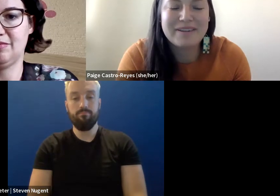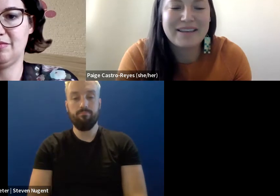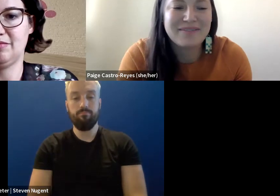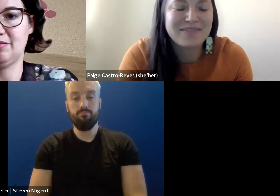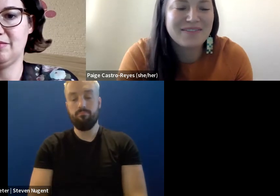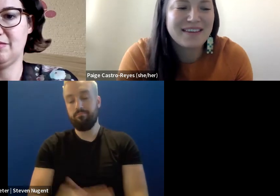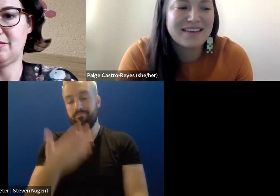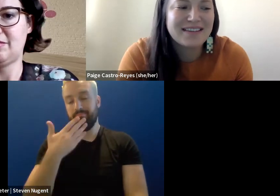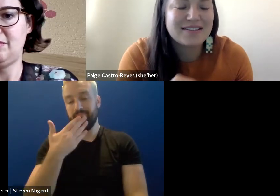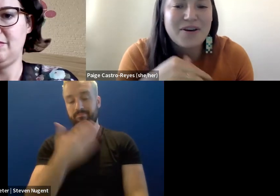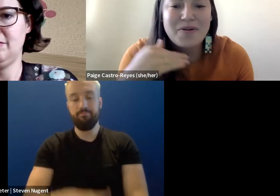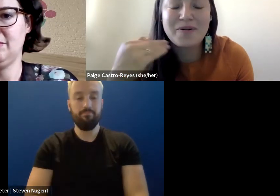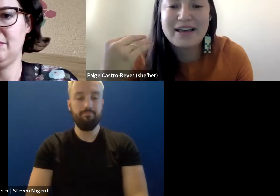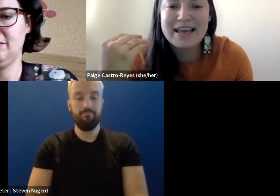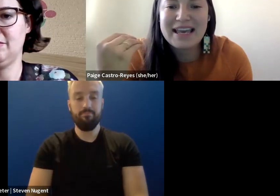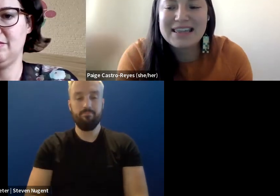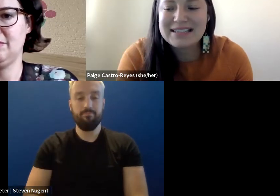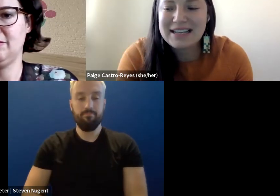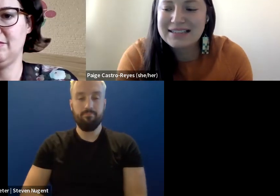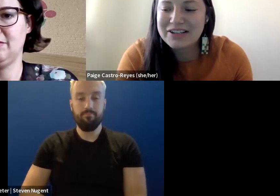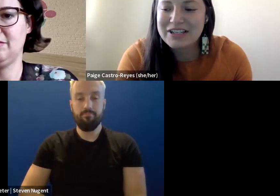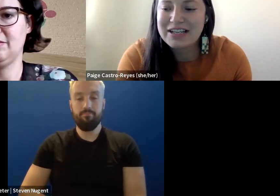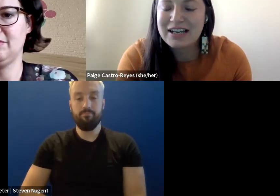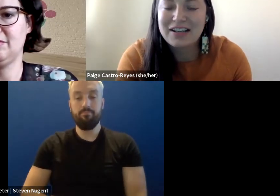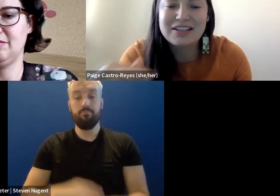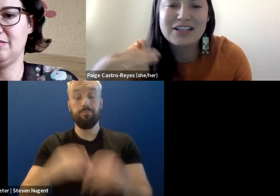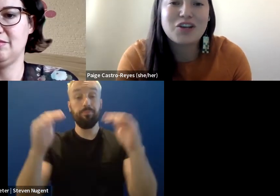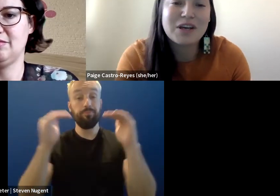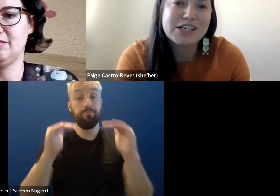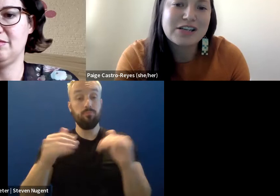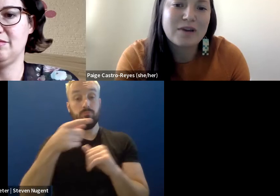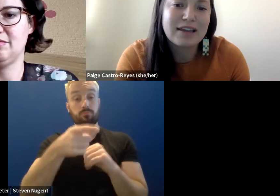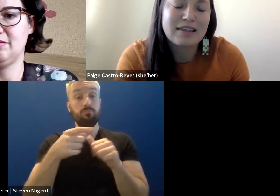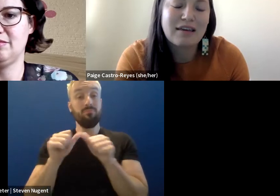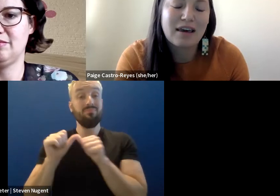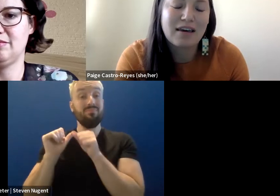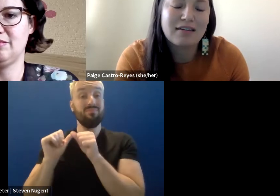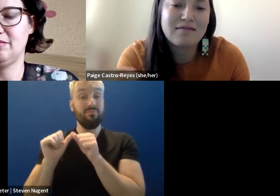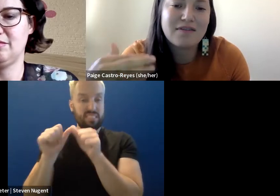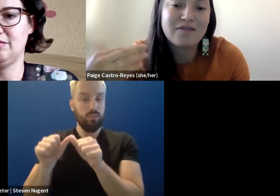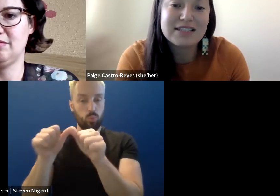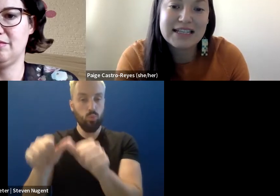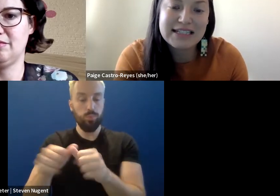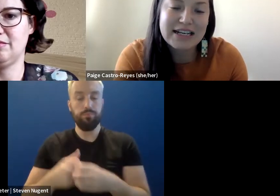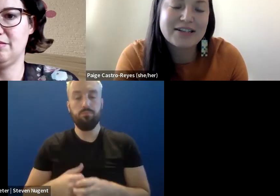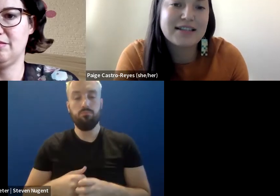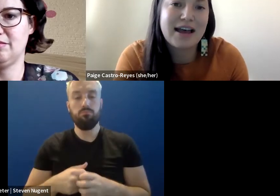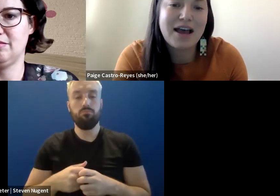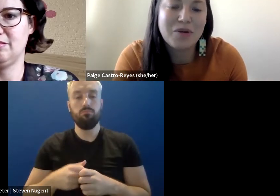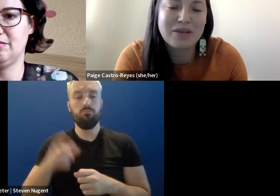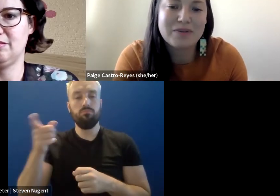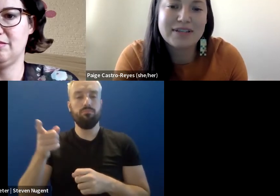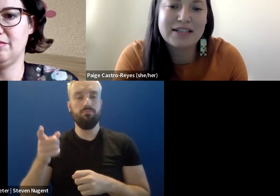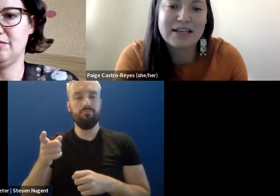Thank you, Emily. So in this next section, in continuation with the facilitators